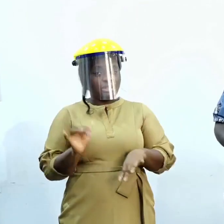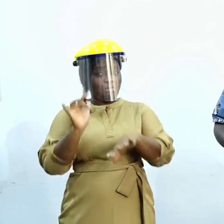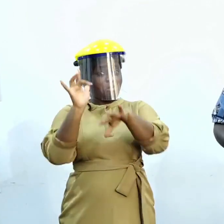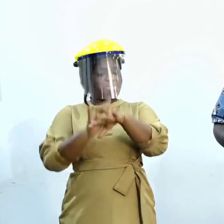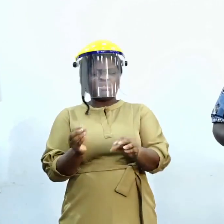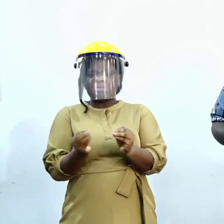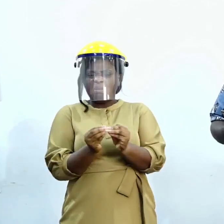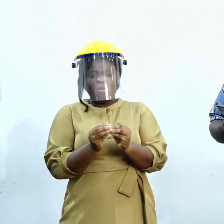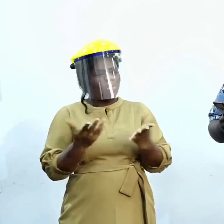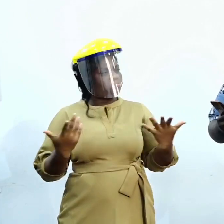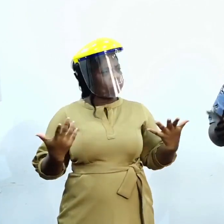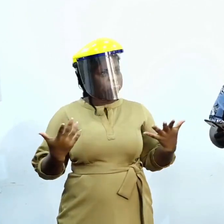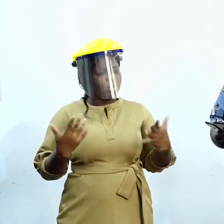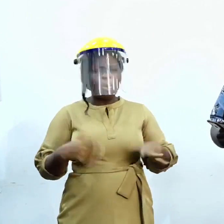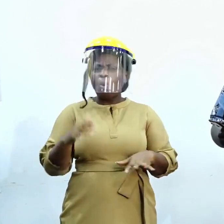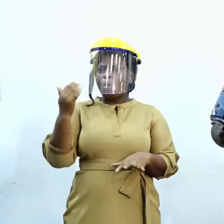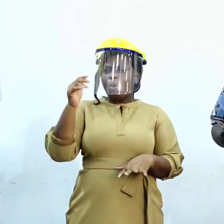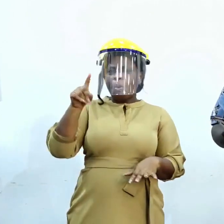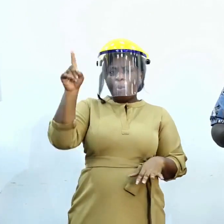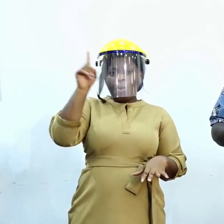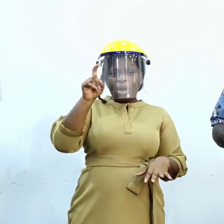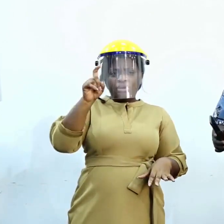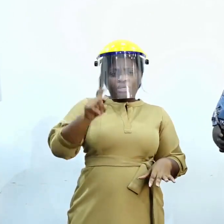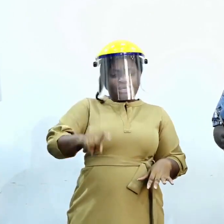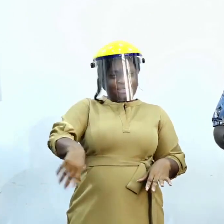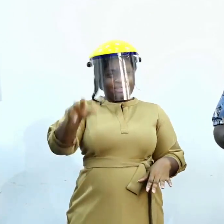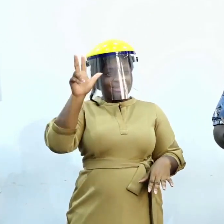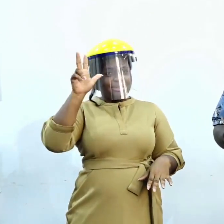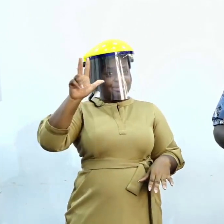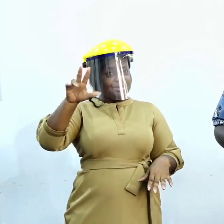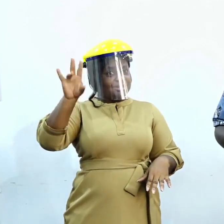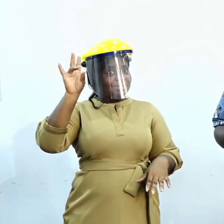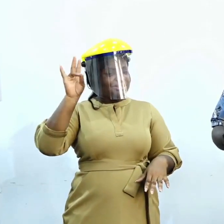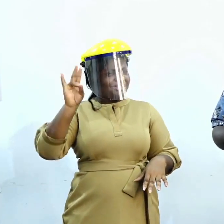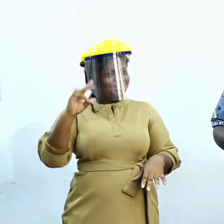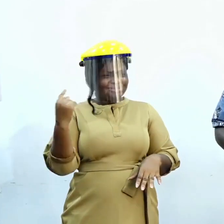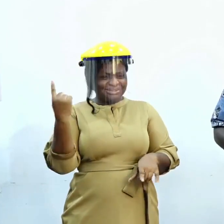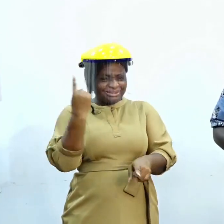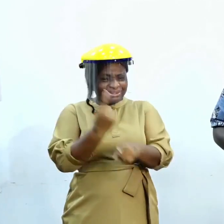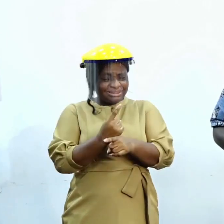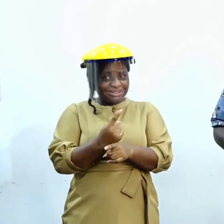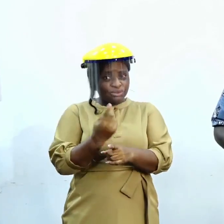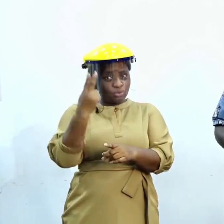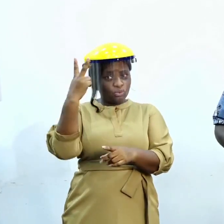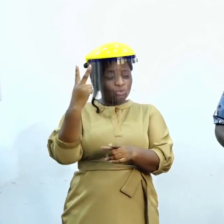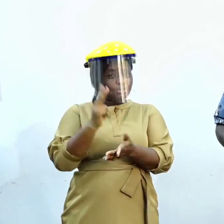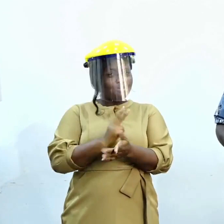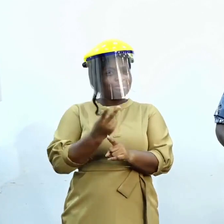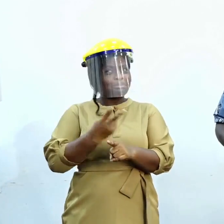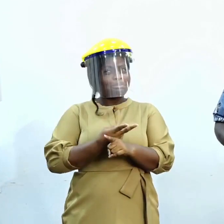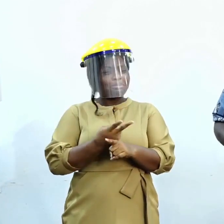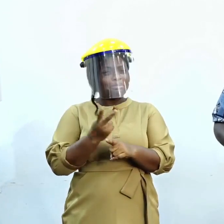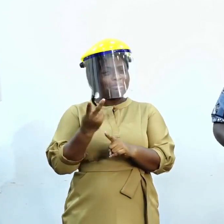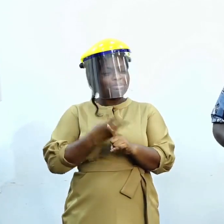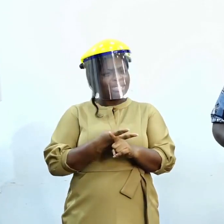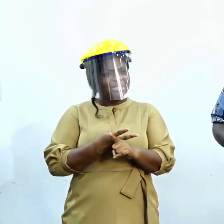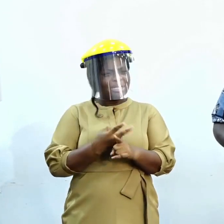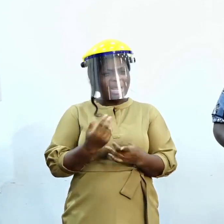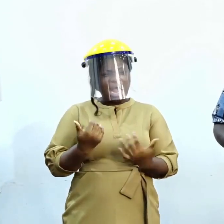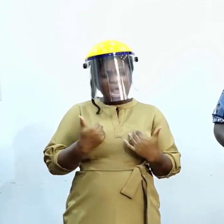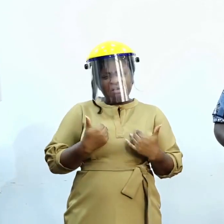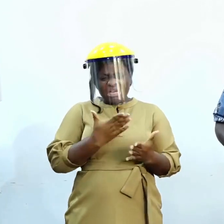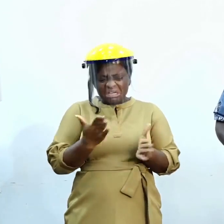infectious. 137 deaths in 2021 alone. I want to find out, do we have a particular threshold that we've put in